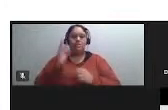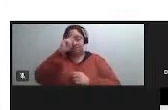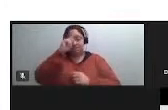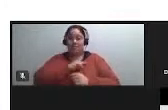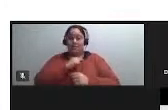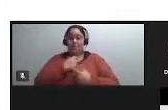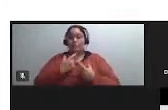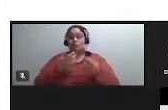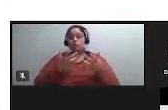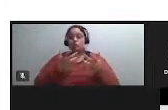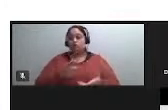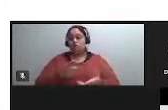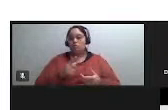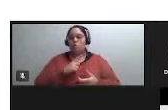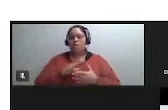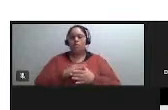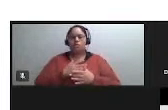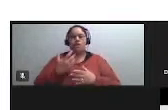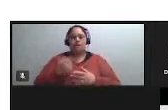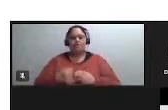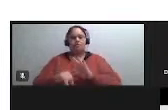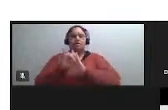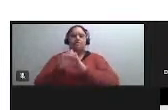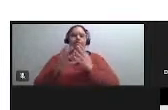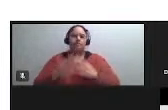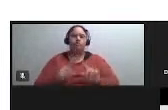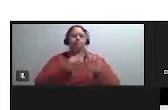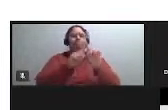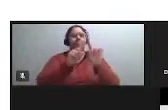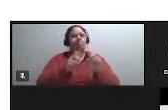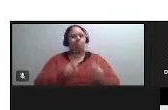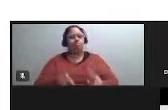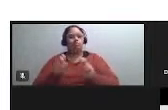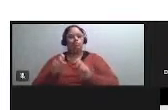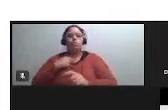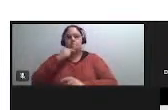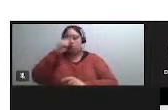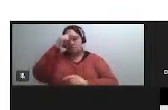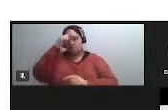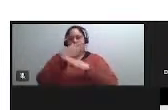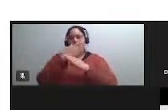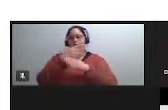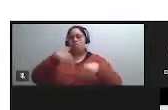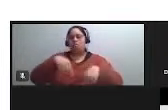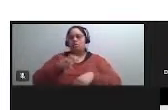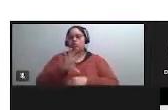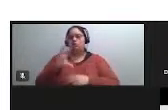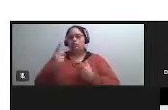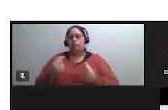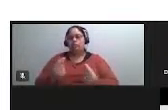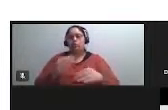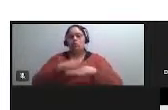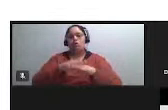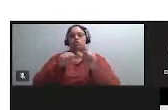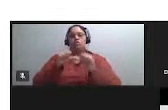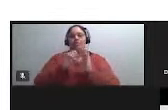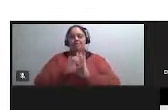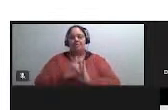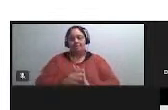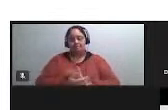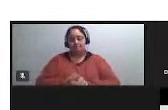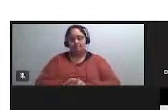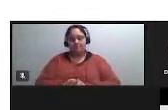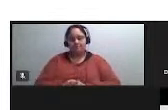we were able to do this is because we had identified additional opportunities to profile the work of the WCPP on social media.